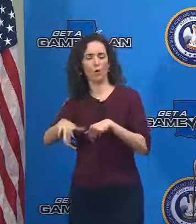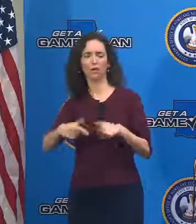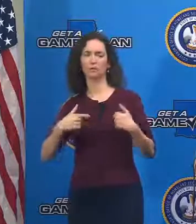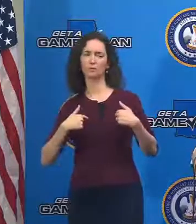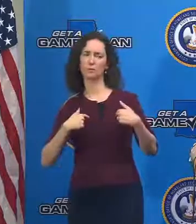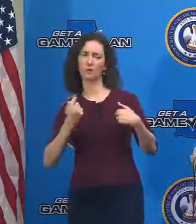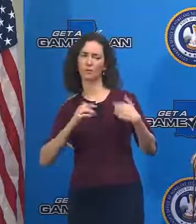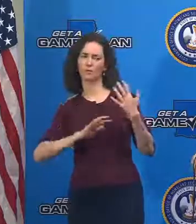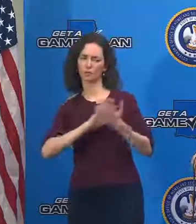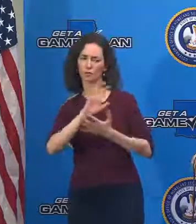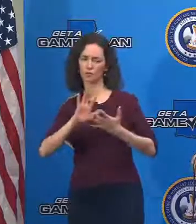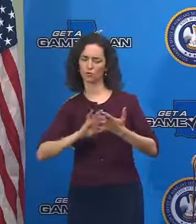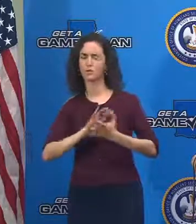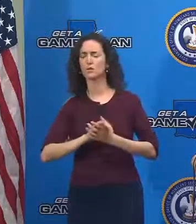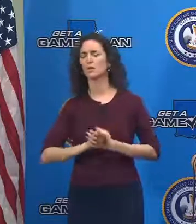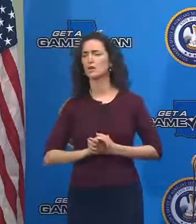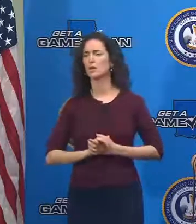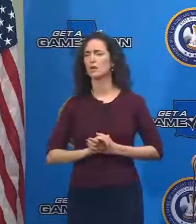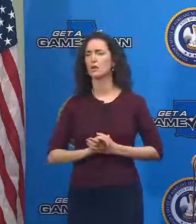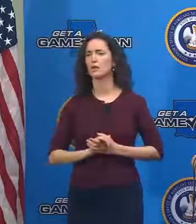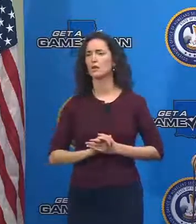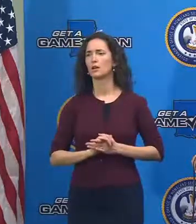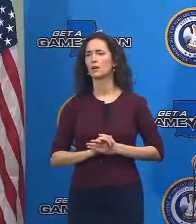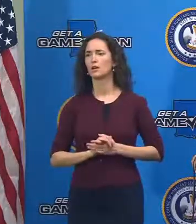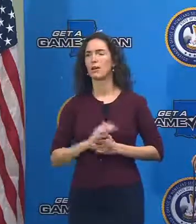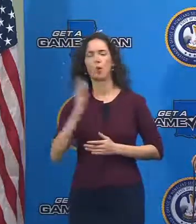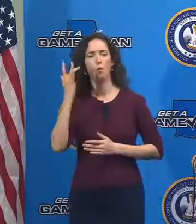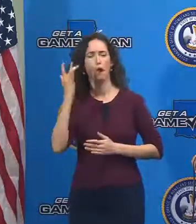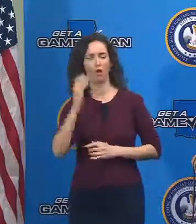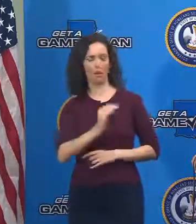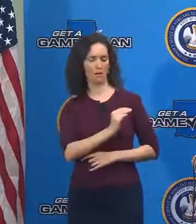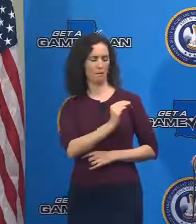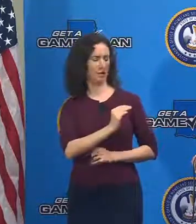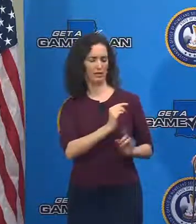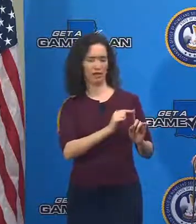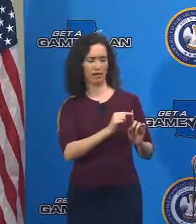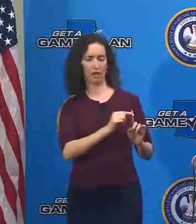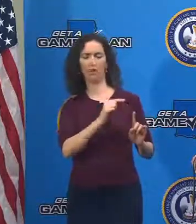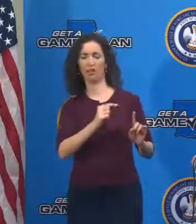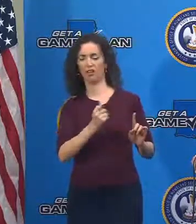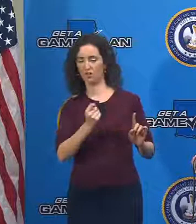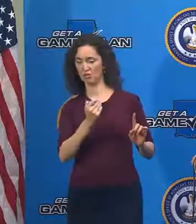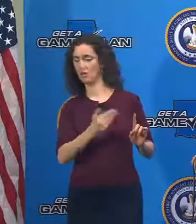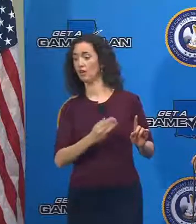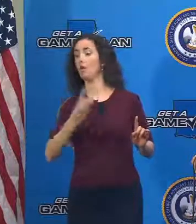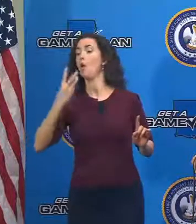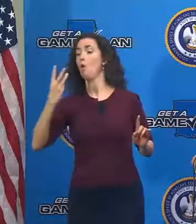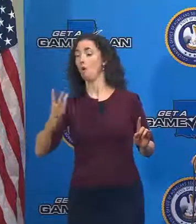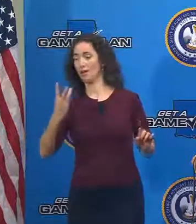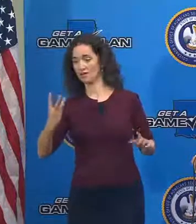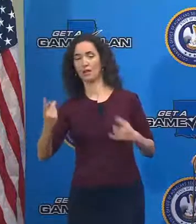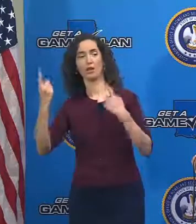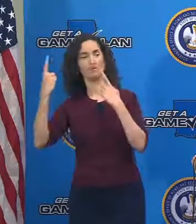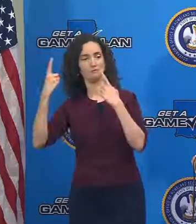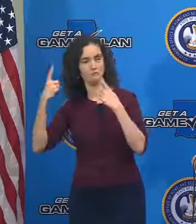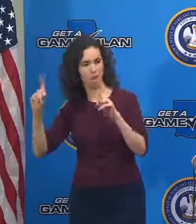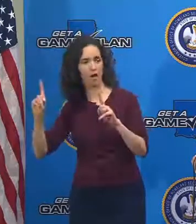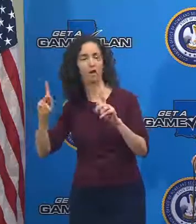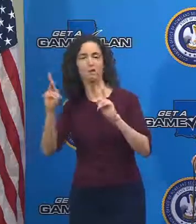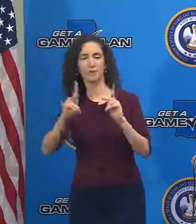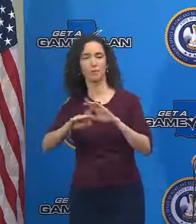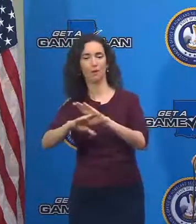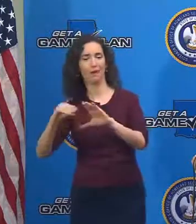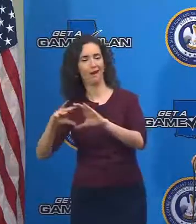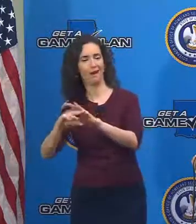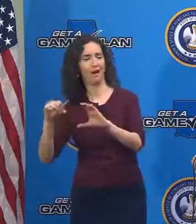unclear why it took from Monday until Wednesday before the warehouse started being